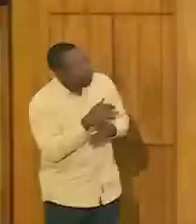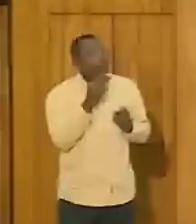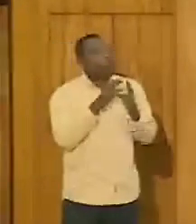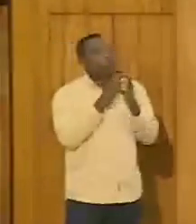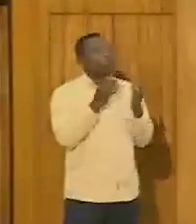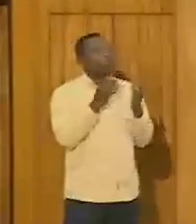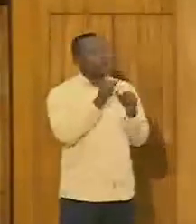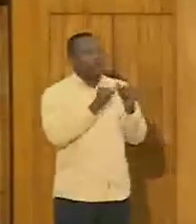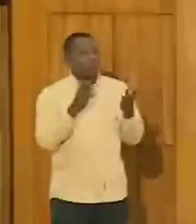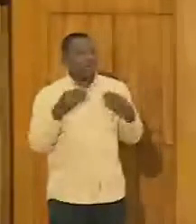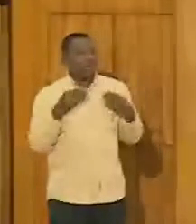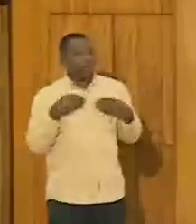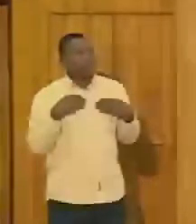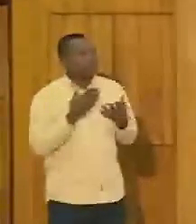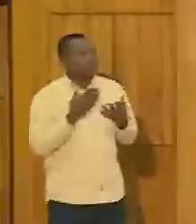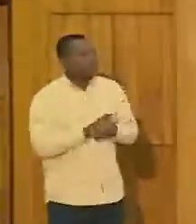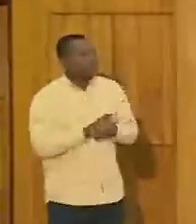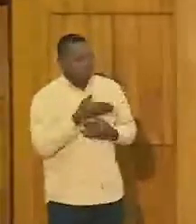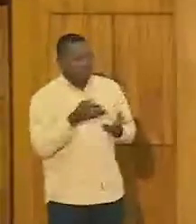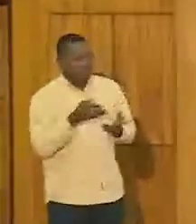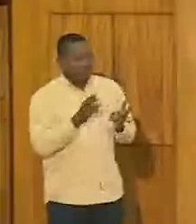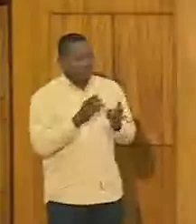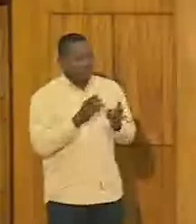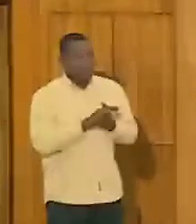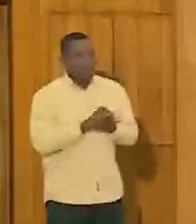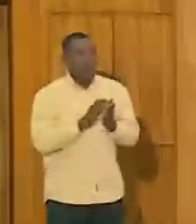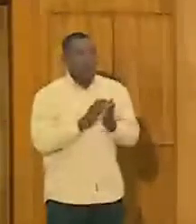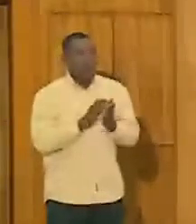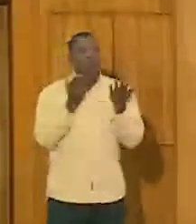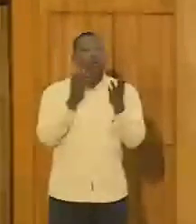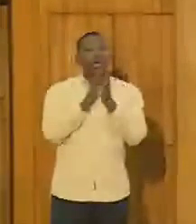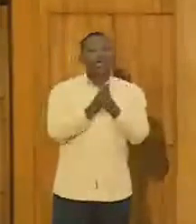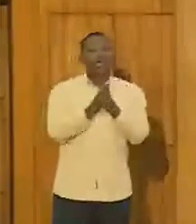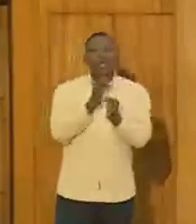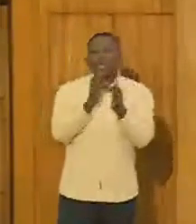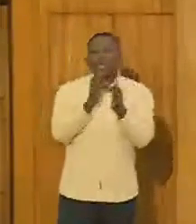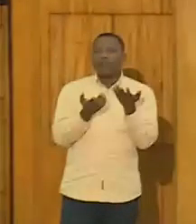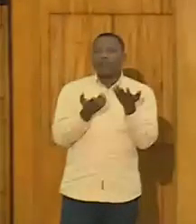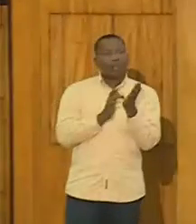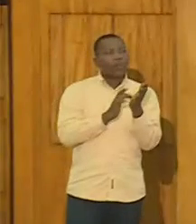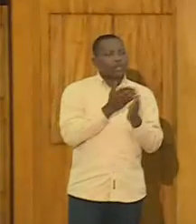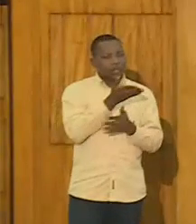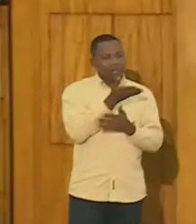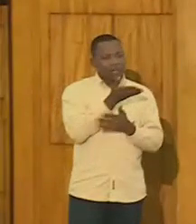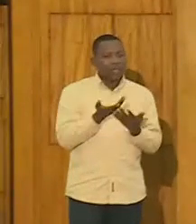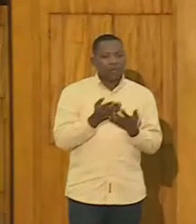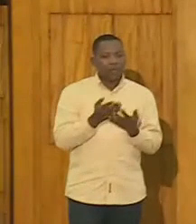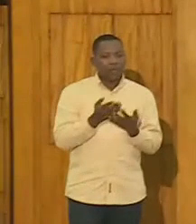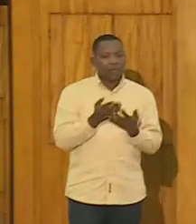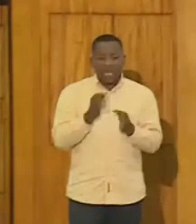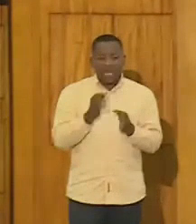question about the acceptability, in this context, we are asking if the vaccine is available, will they accept to use